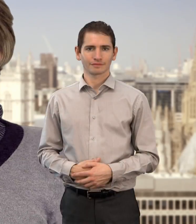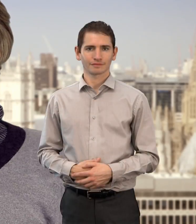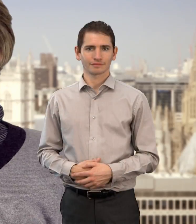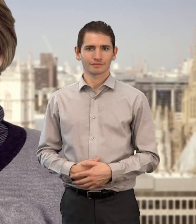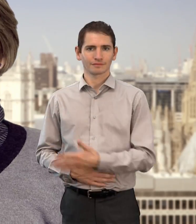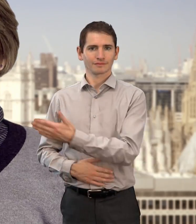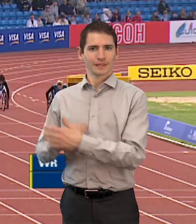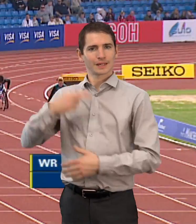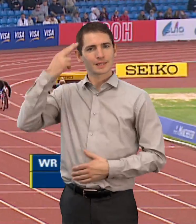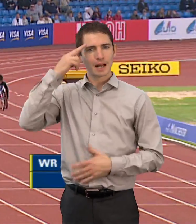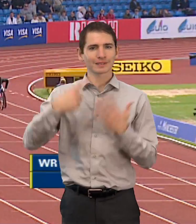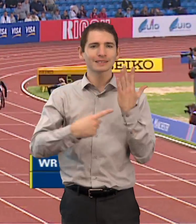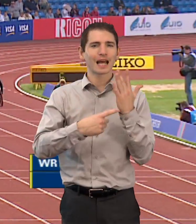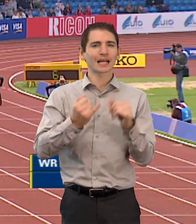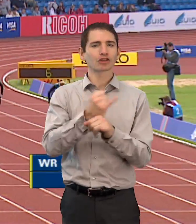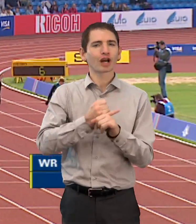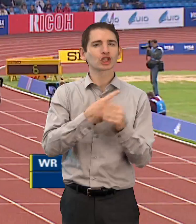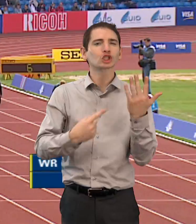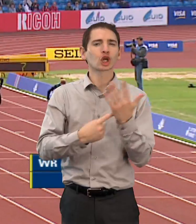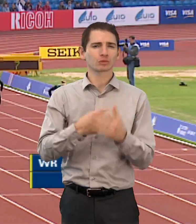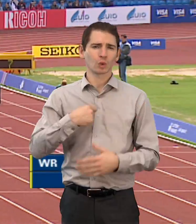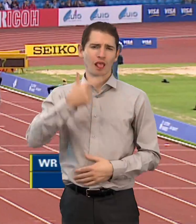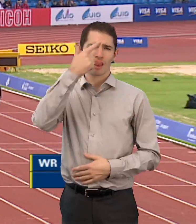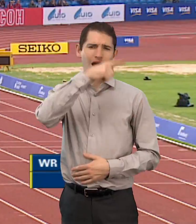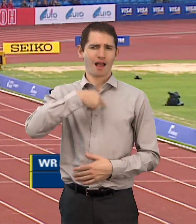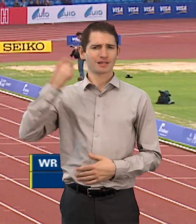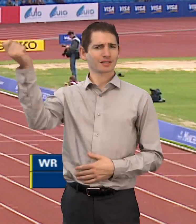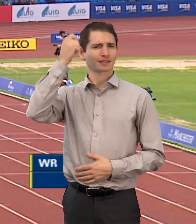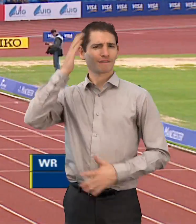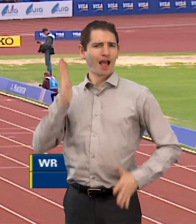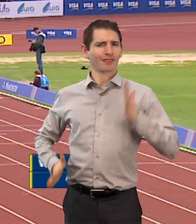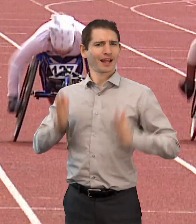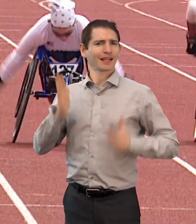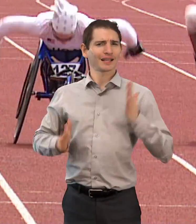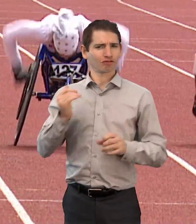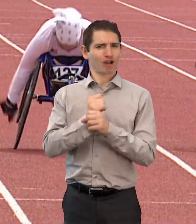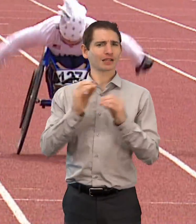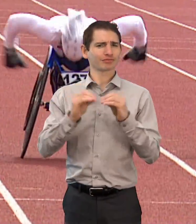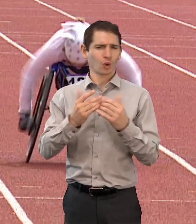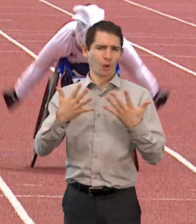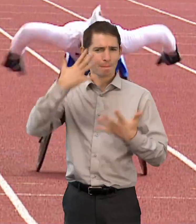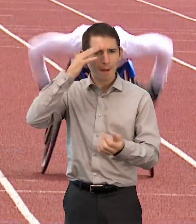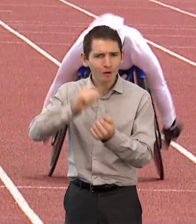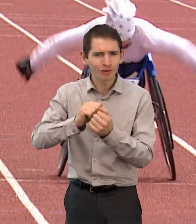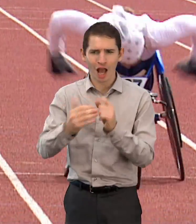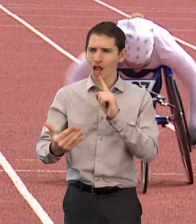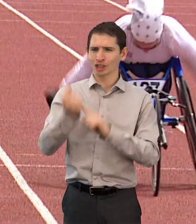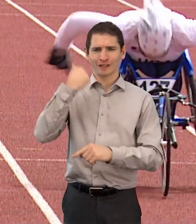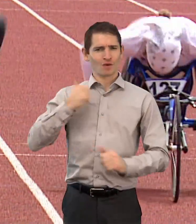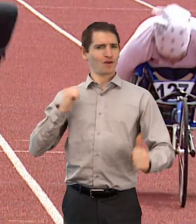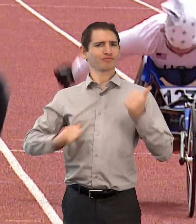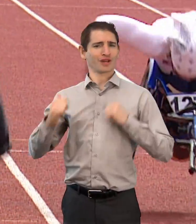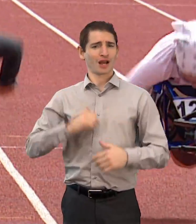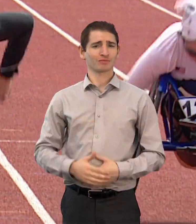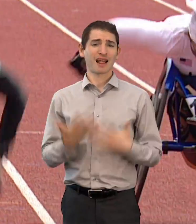Hi, I'm Tanni Grey Thompson. I was lucky enough to enjoy a successful career as an athlete for Great Britain. Some great memories and achievements that I'm